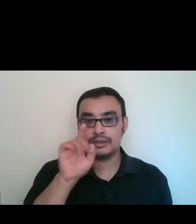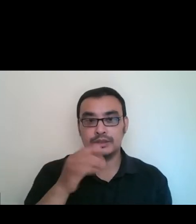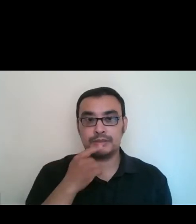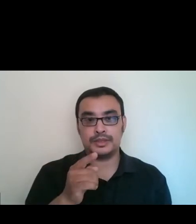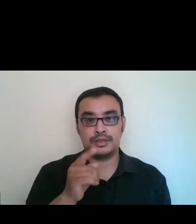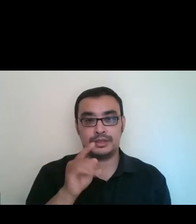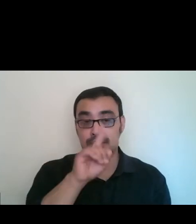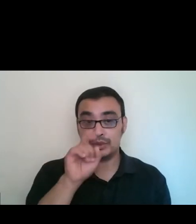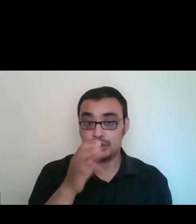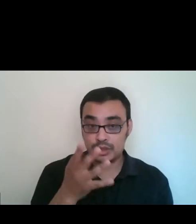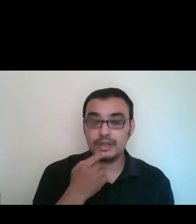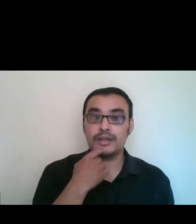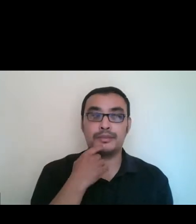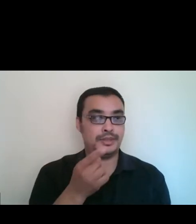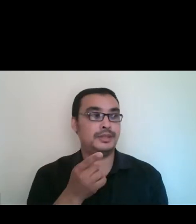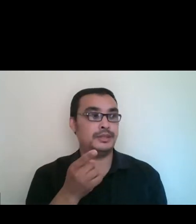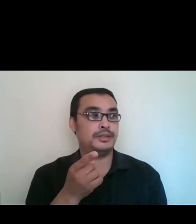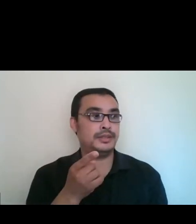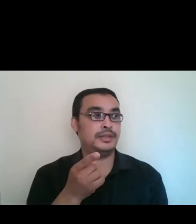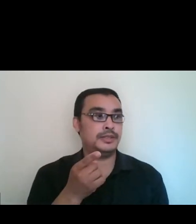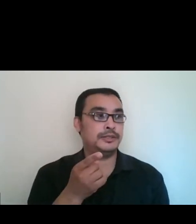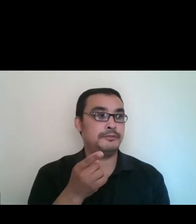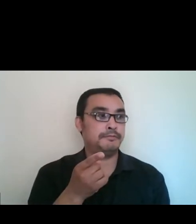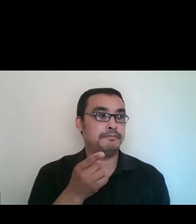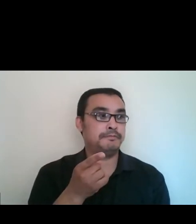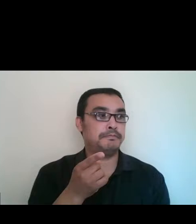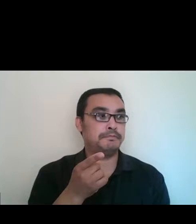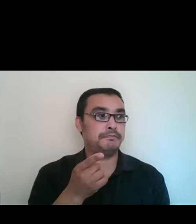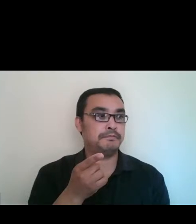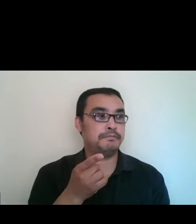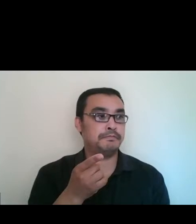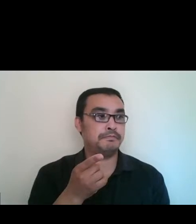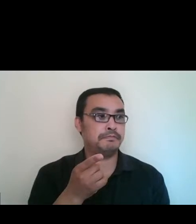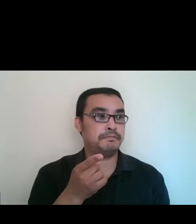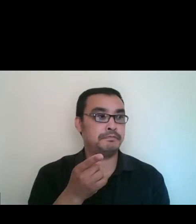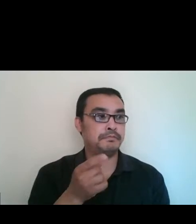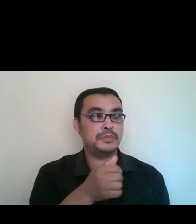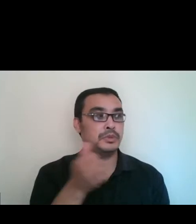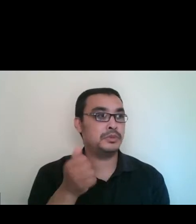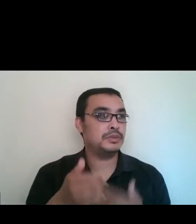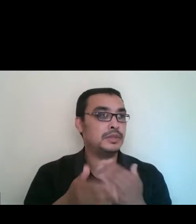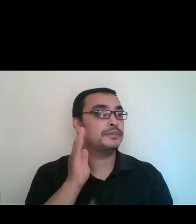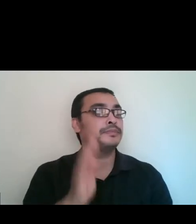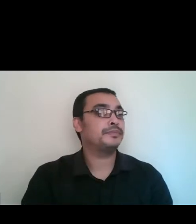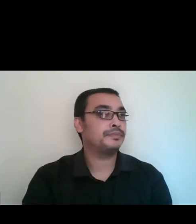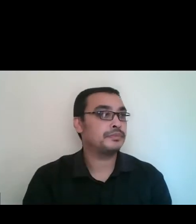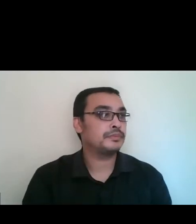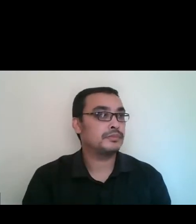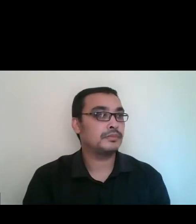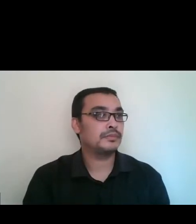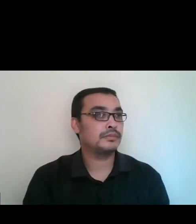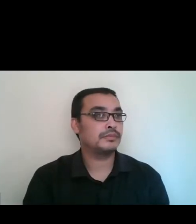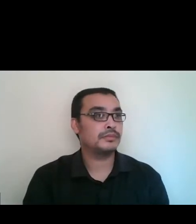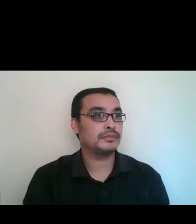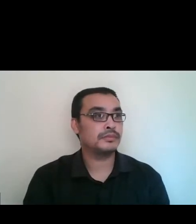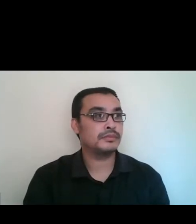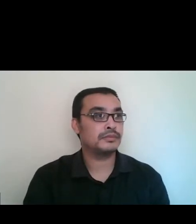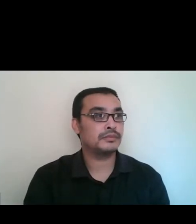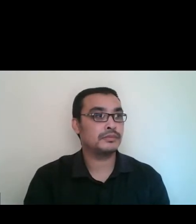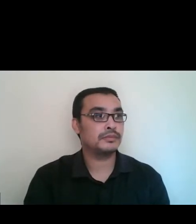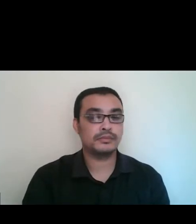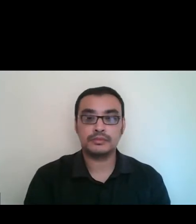move to the other to the